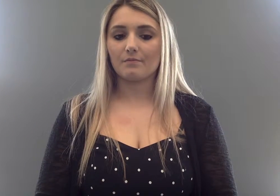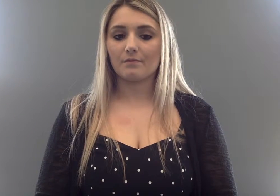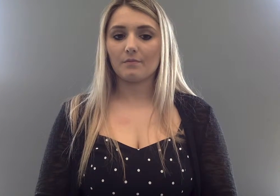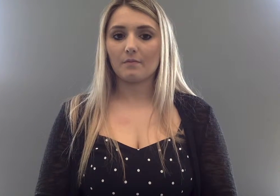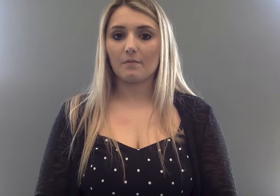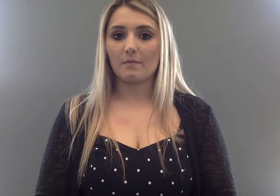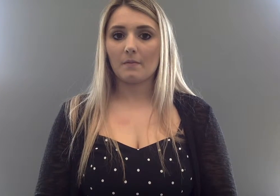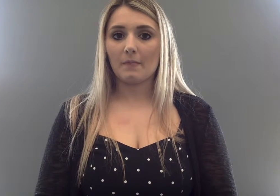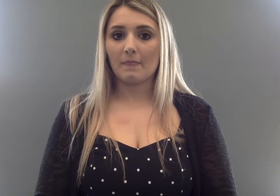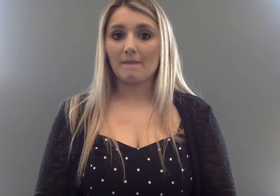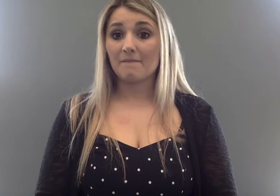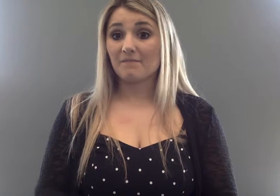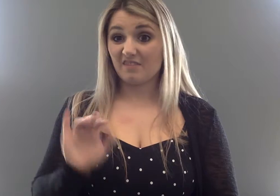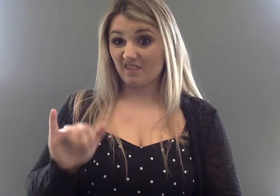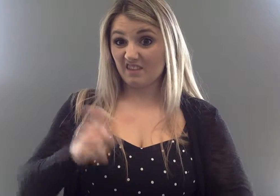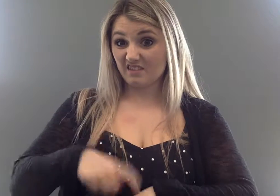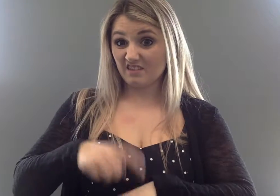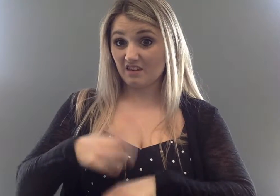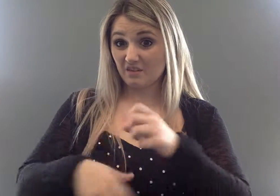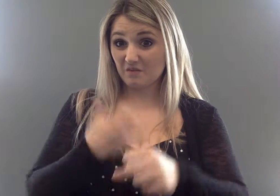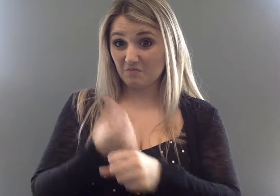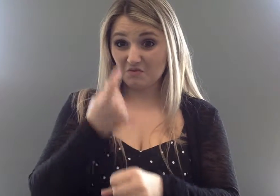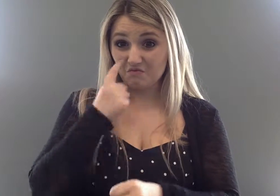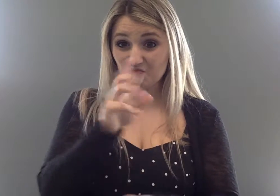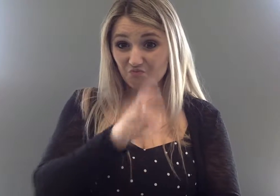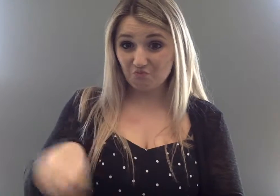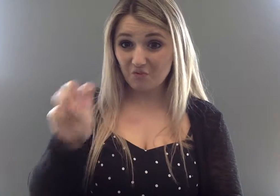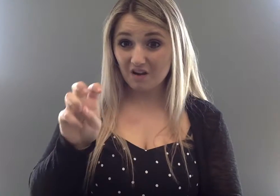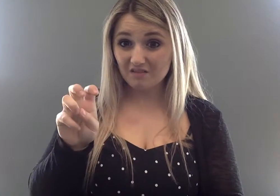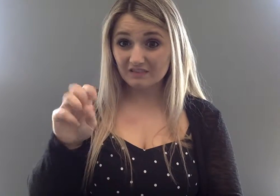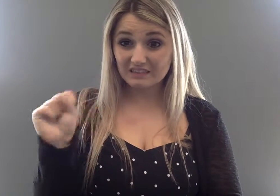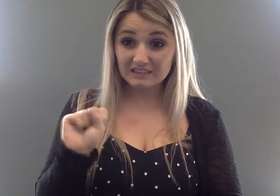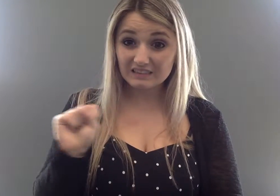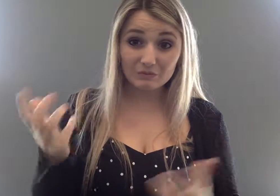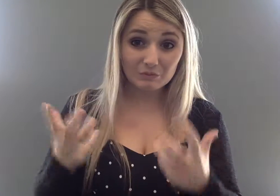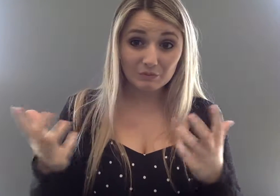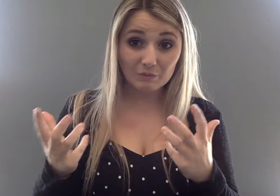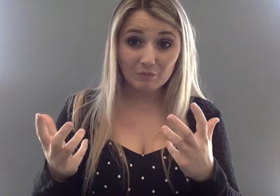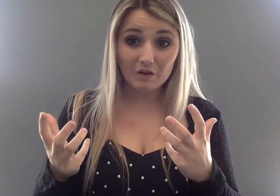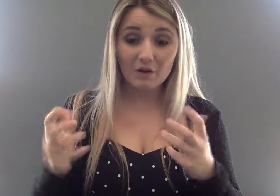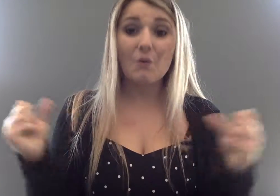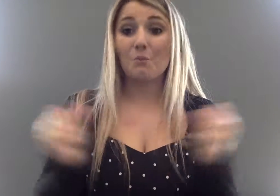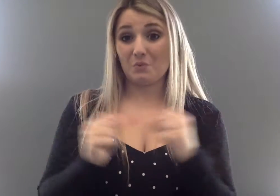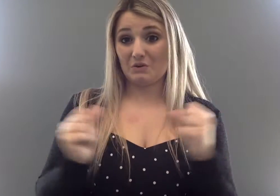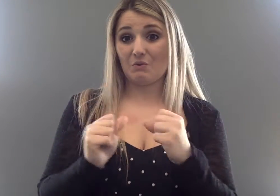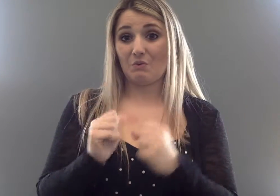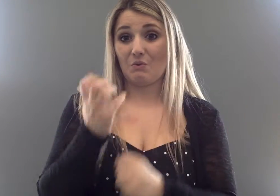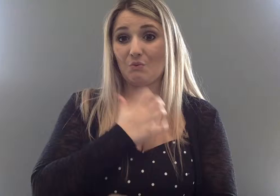So what time of year is it in New England? What season? Kevin, winter. Okay, so they had not